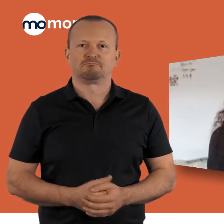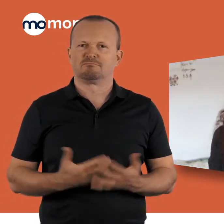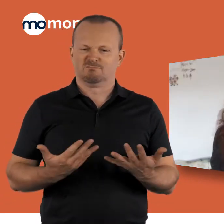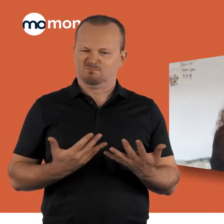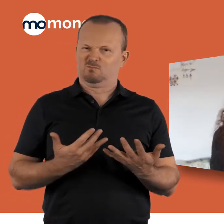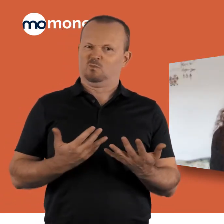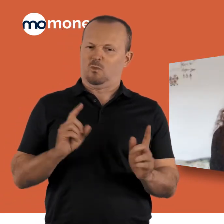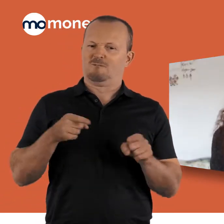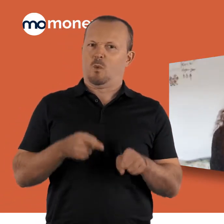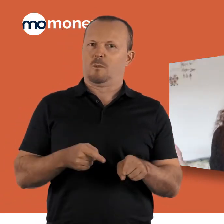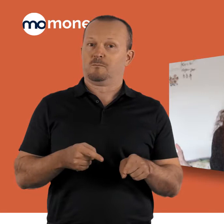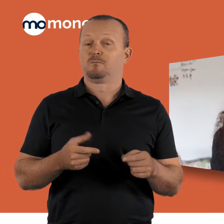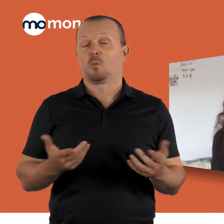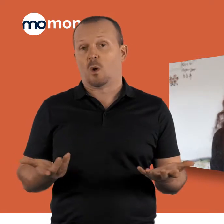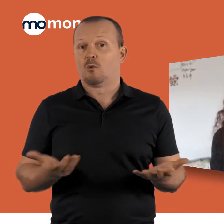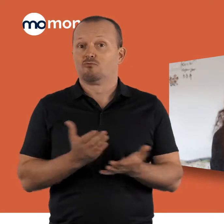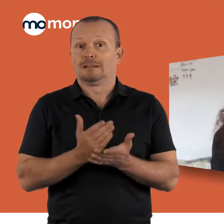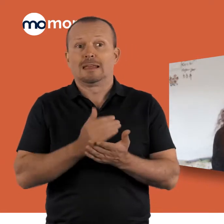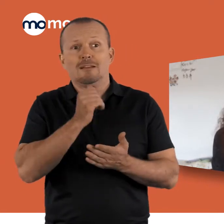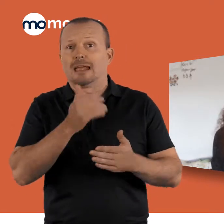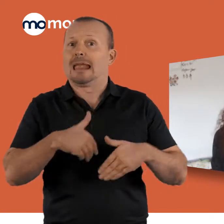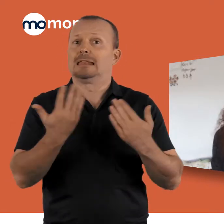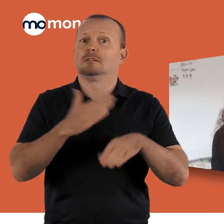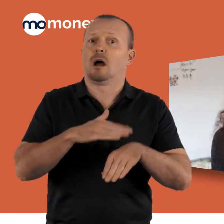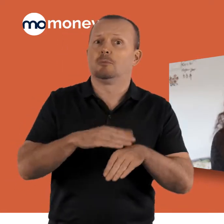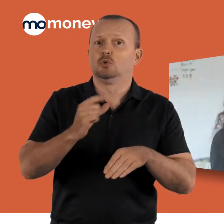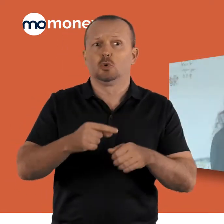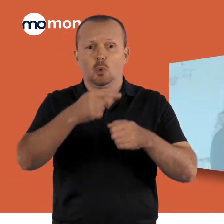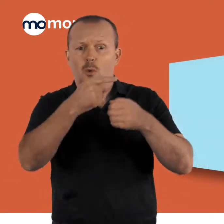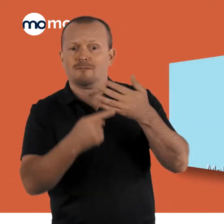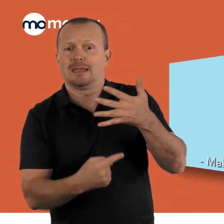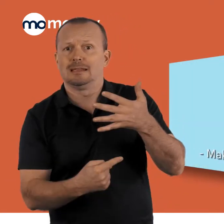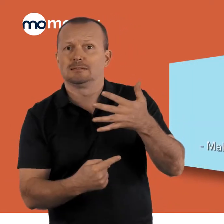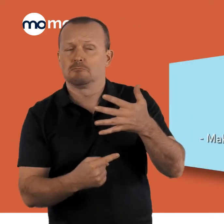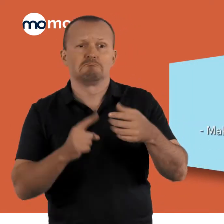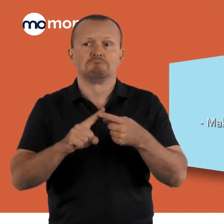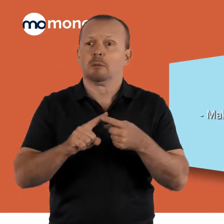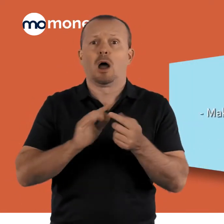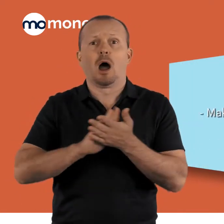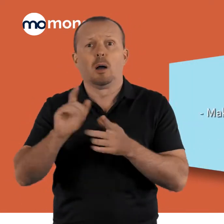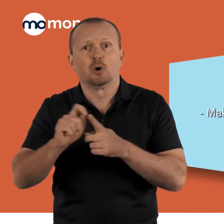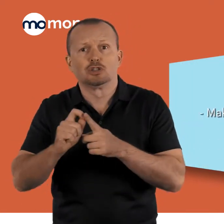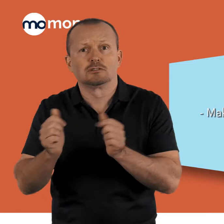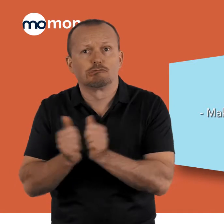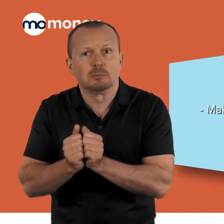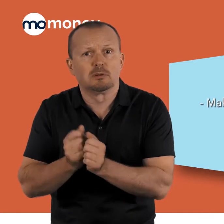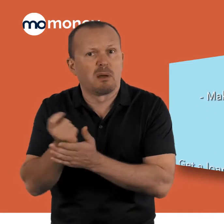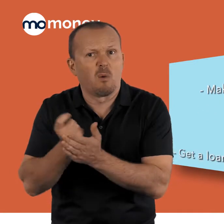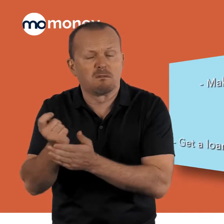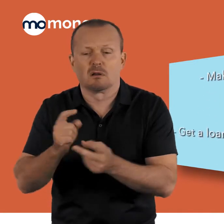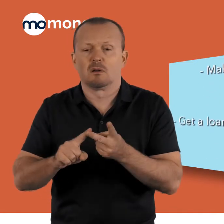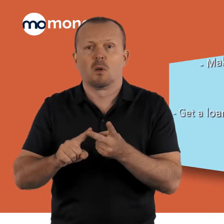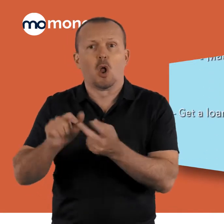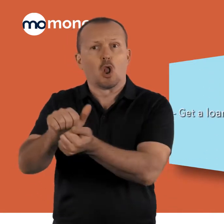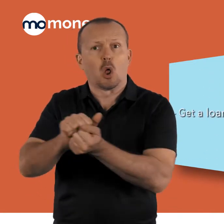So what is that all about? Basically, whenever you do one of the following: make a hire purchase, get